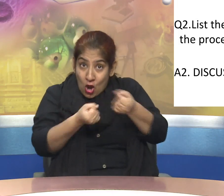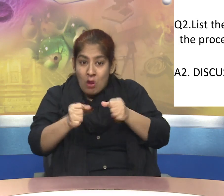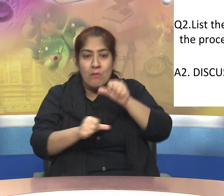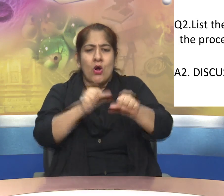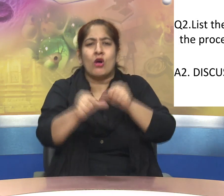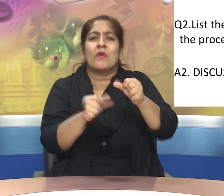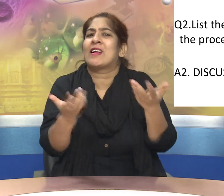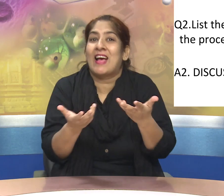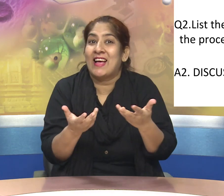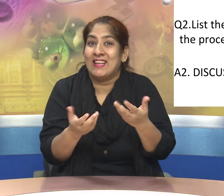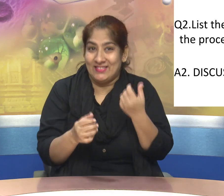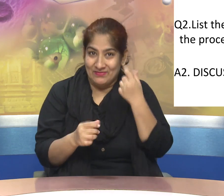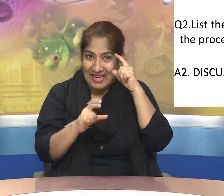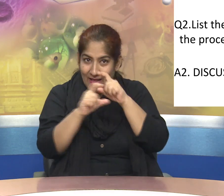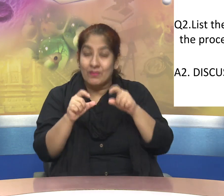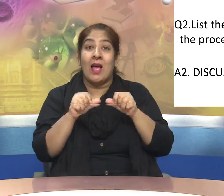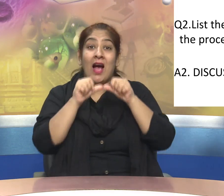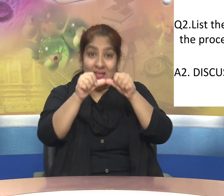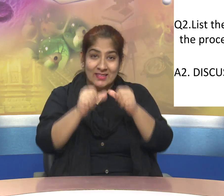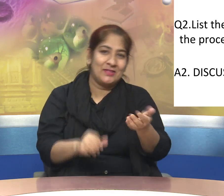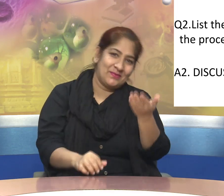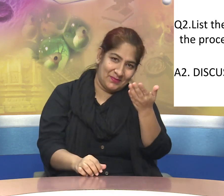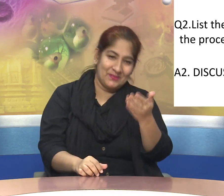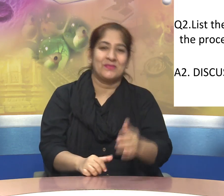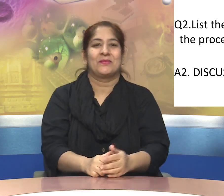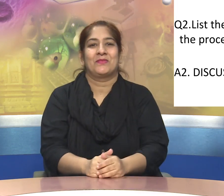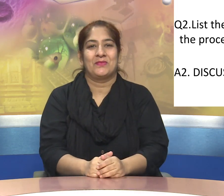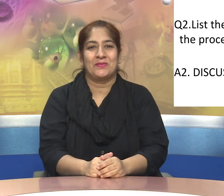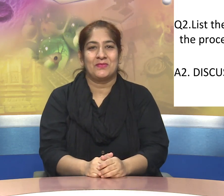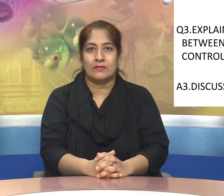process. Answer has been discussed in the video.